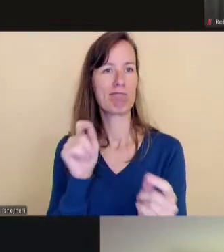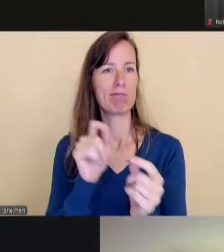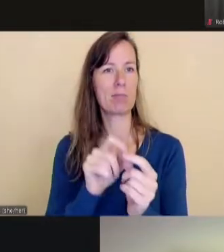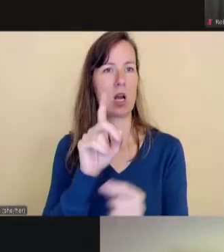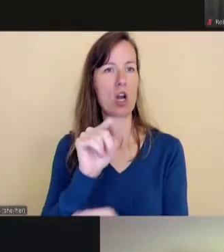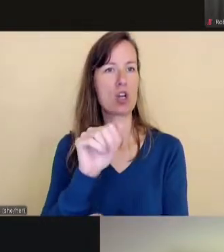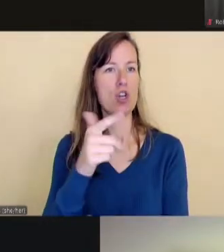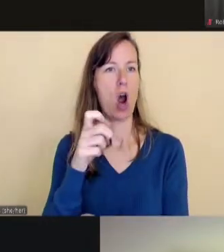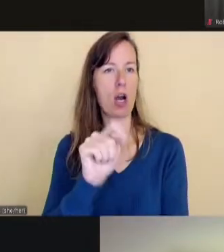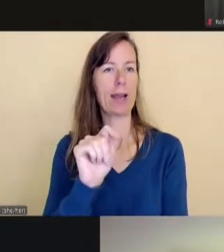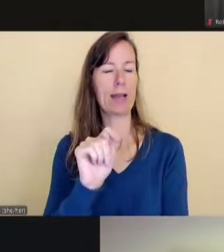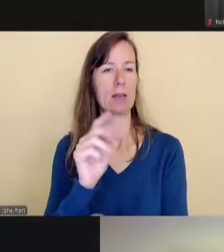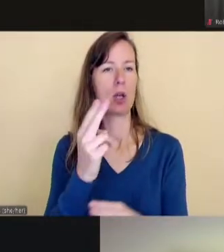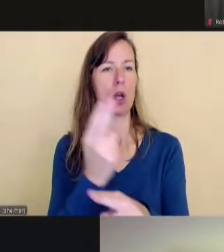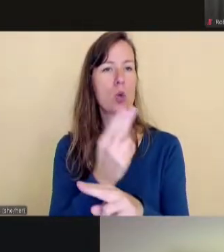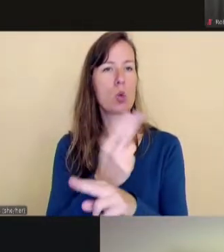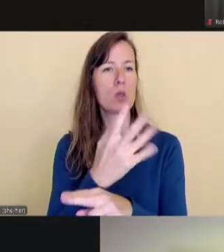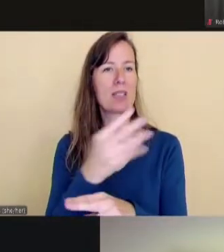say.